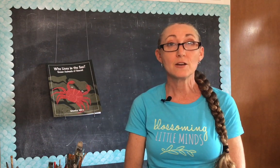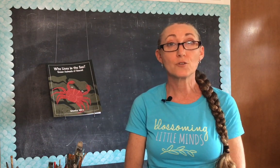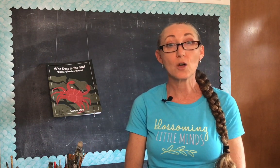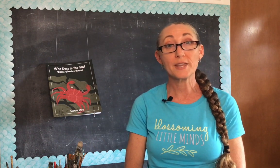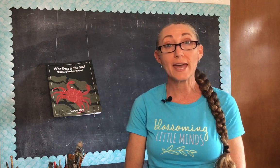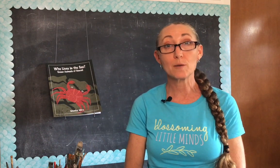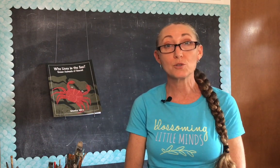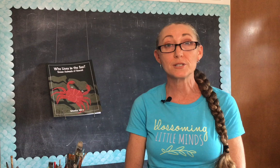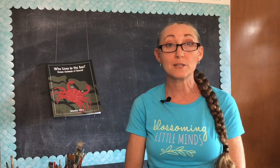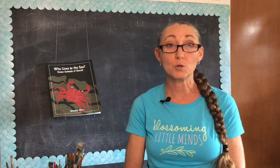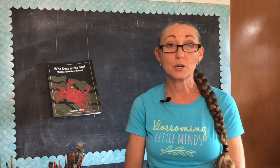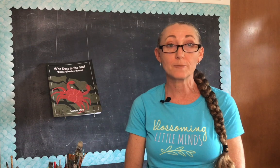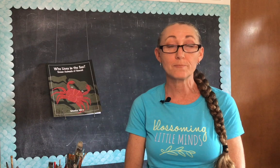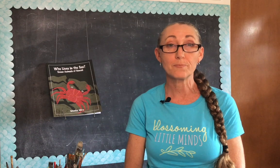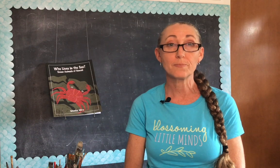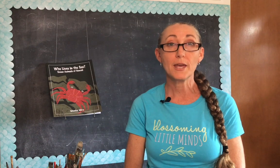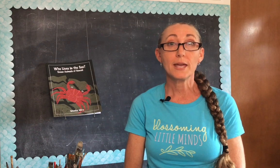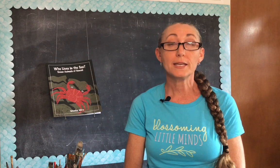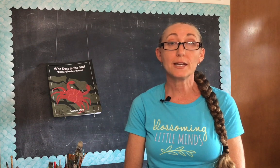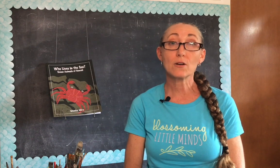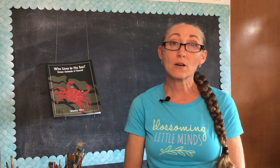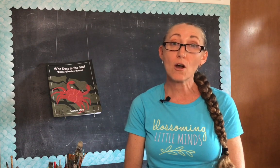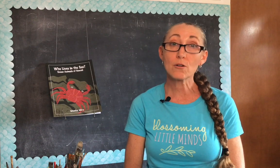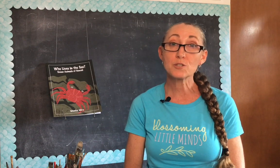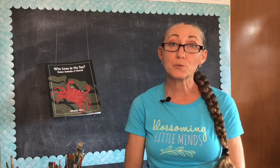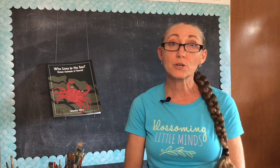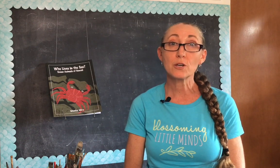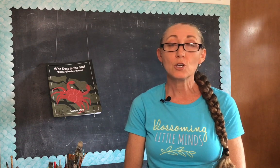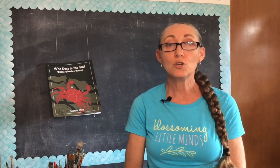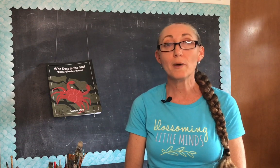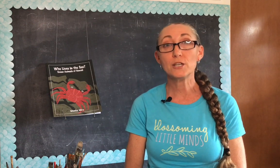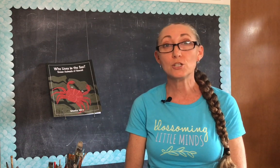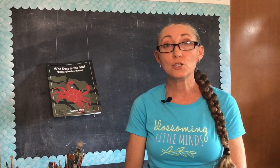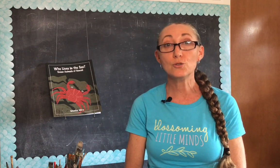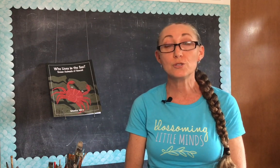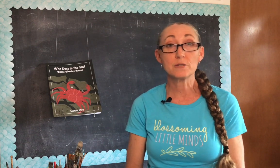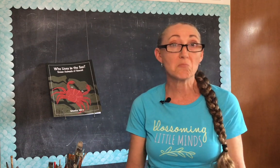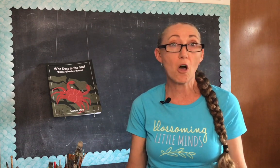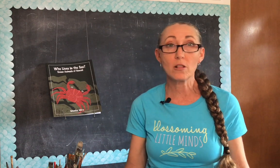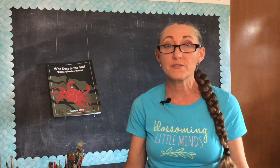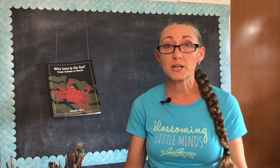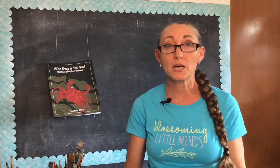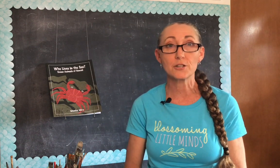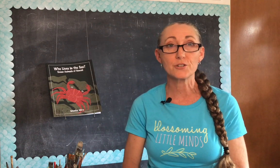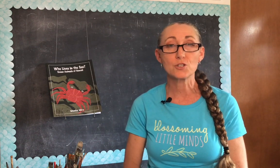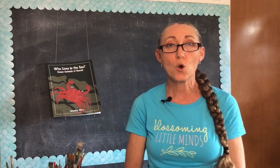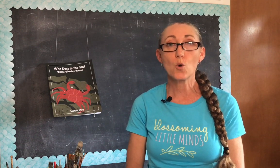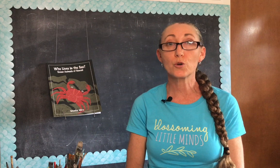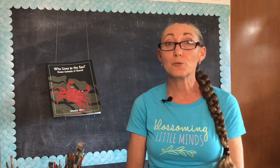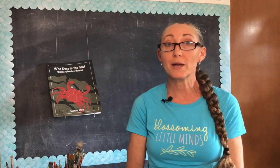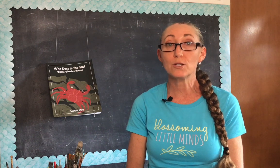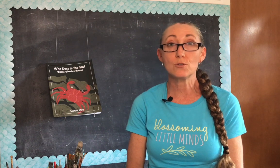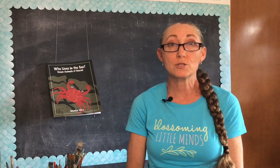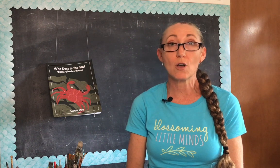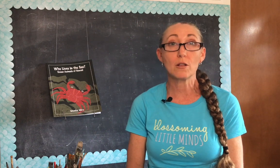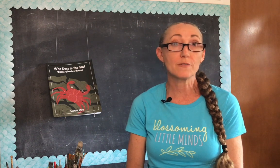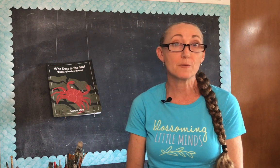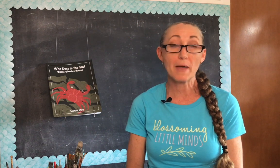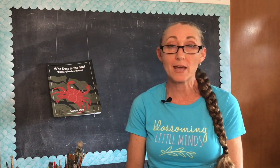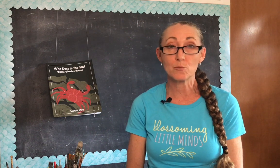all the animals in the book. In Eric Carle's book, you might use all of the colors, or you might use all of the animals,